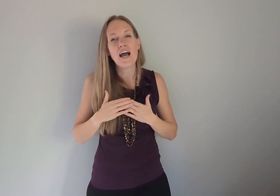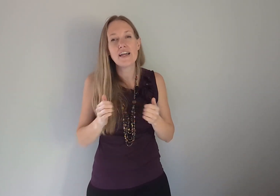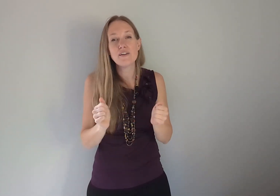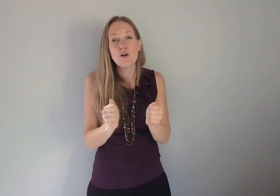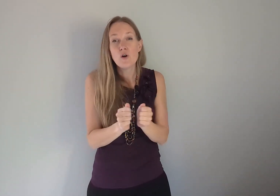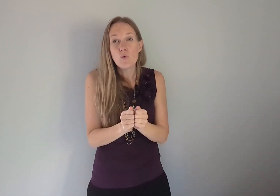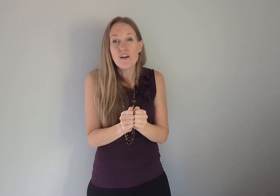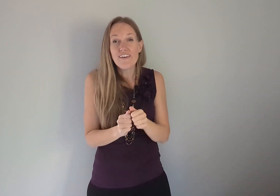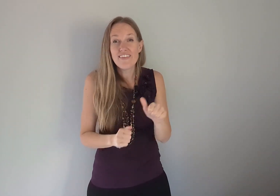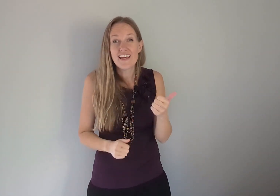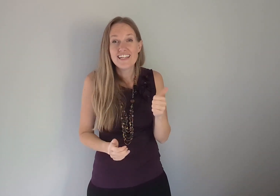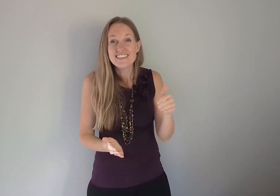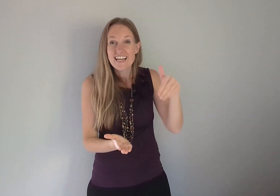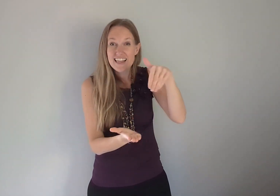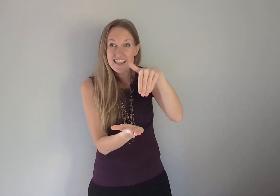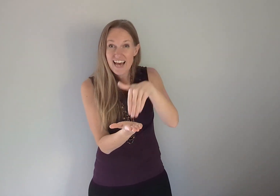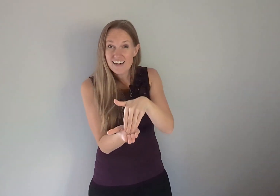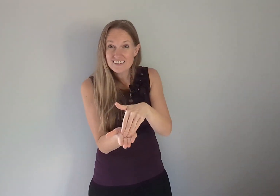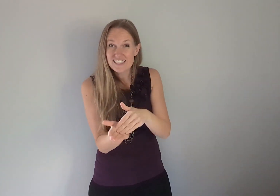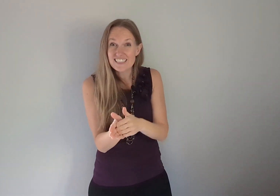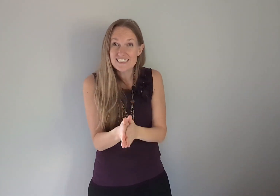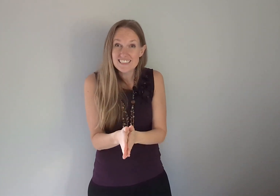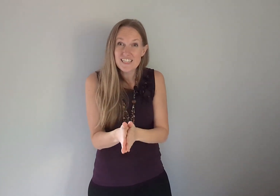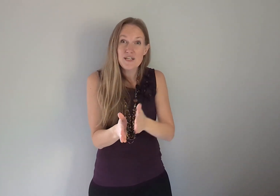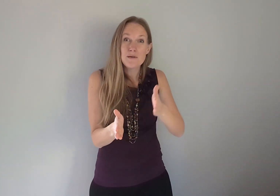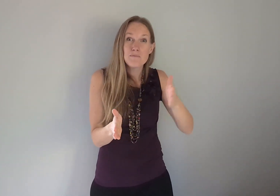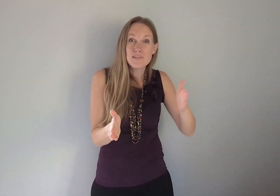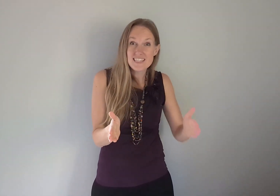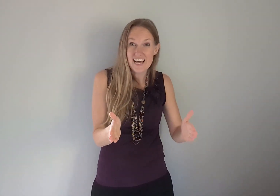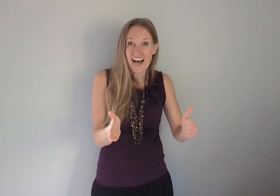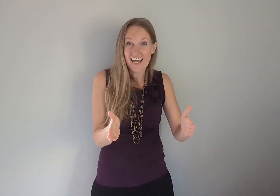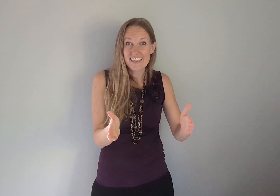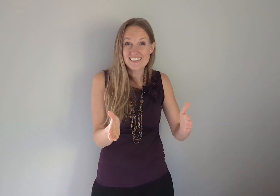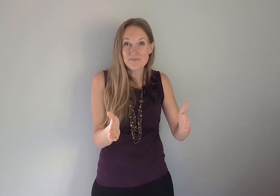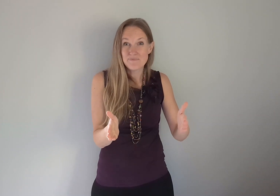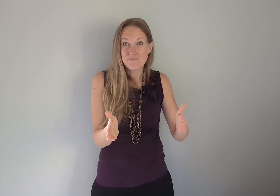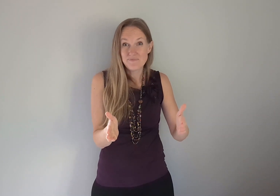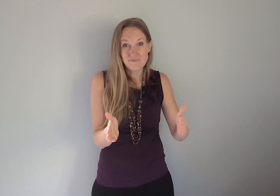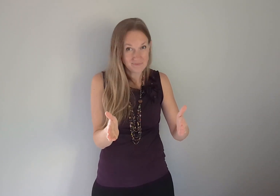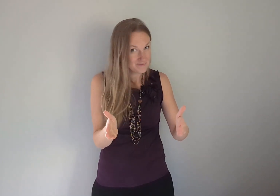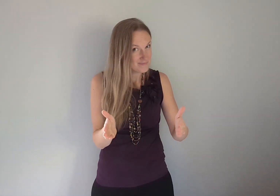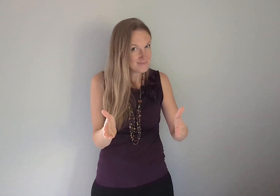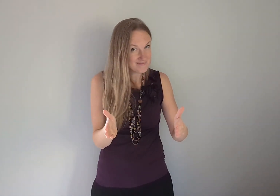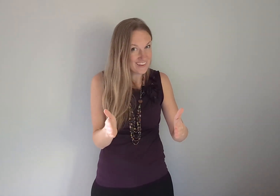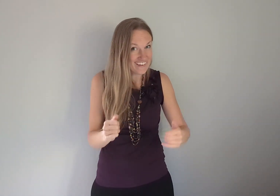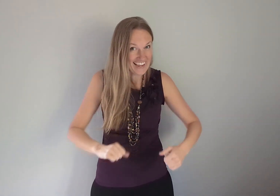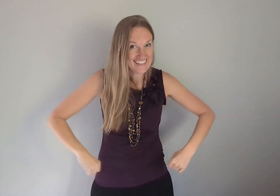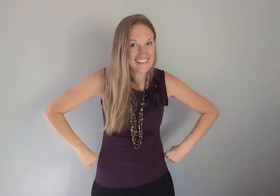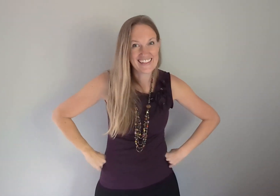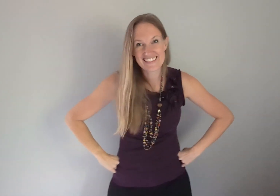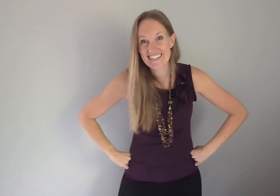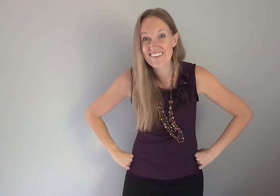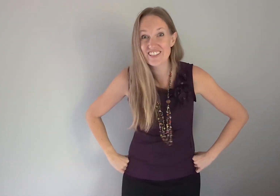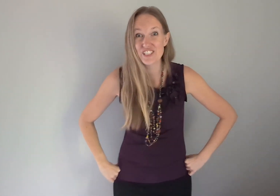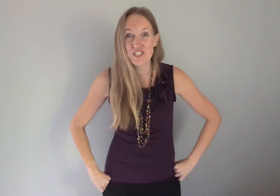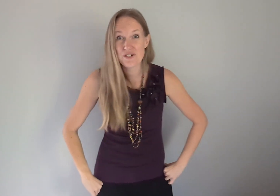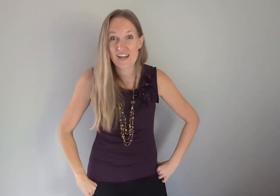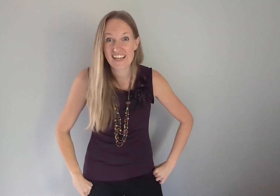mine with 10,000 beside. Okay, let's try verse 2 and